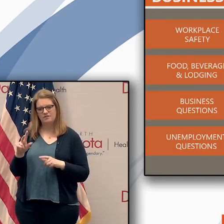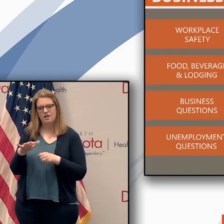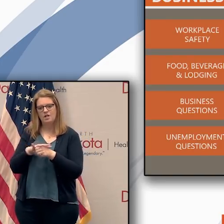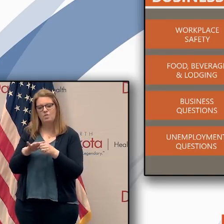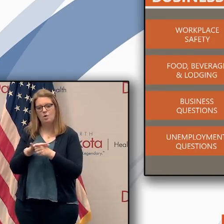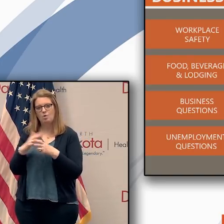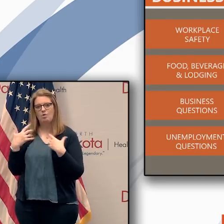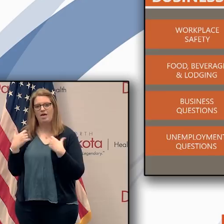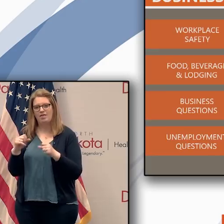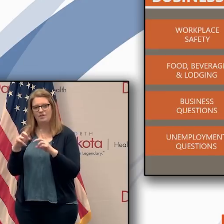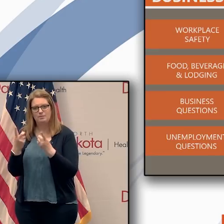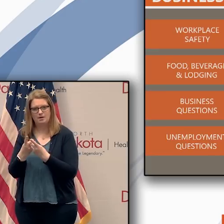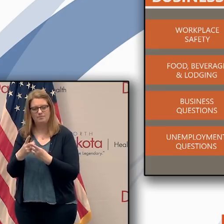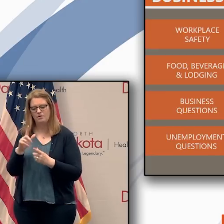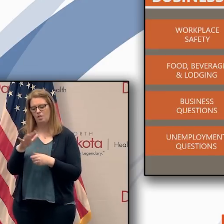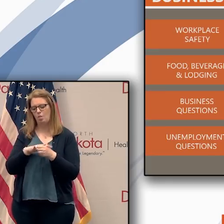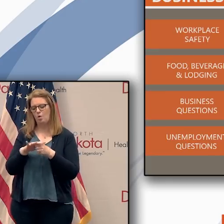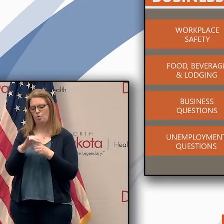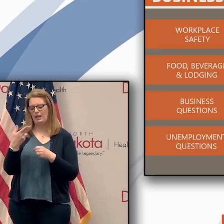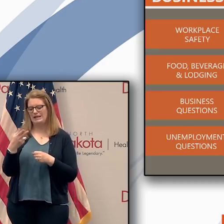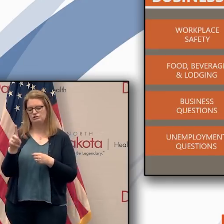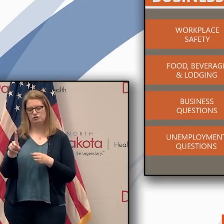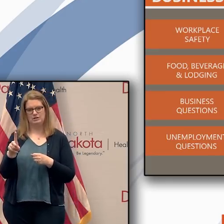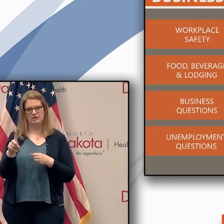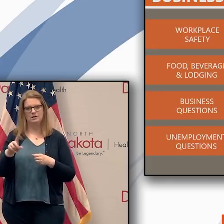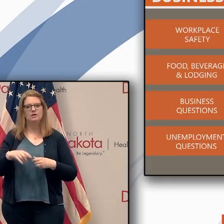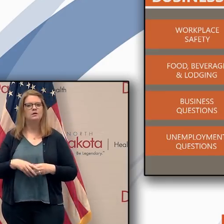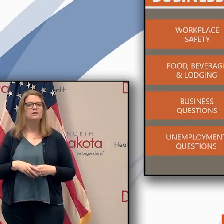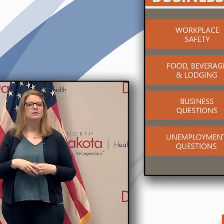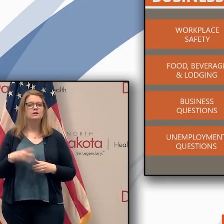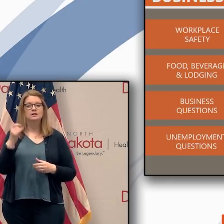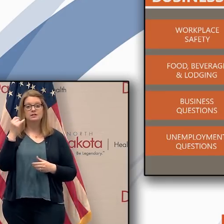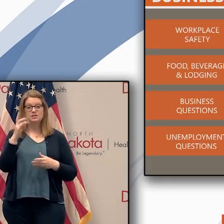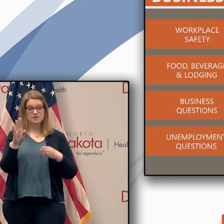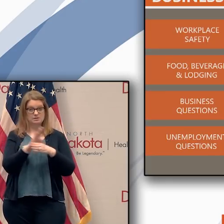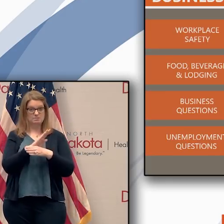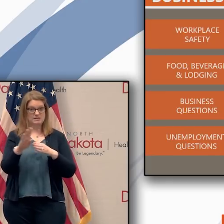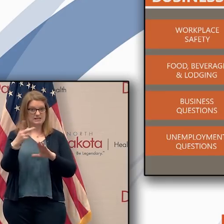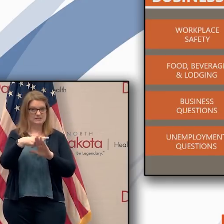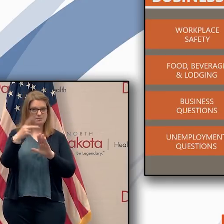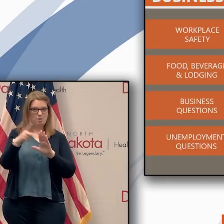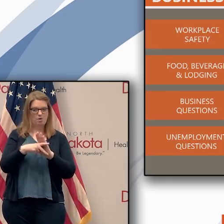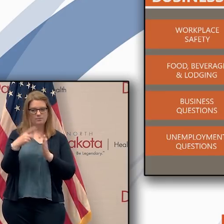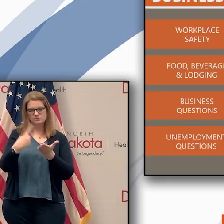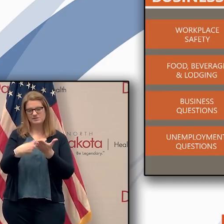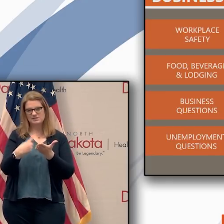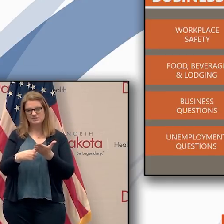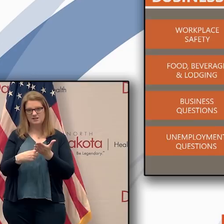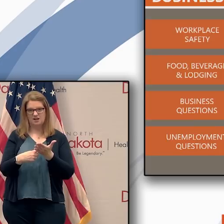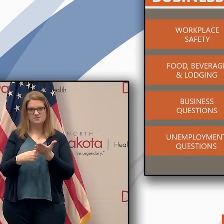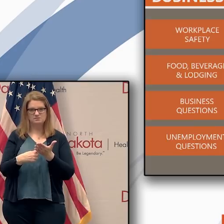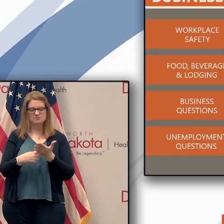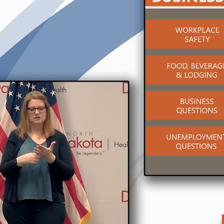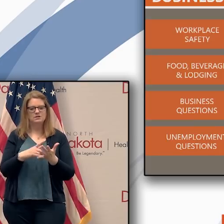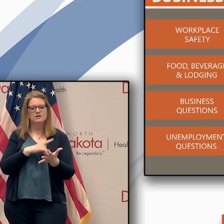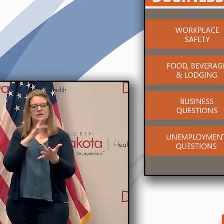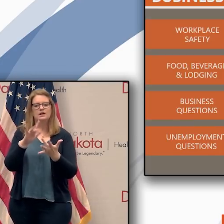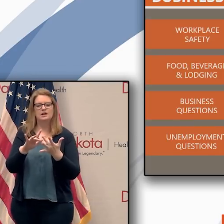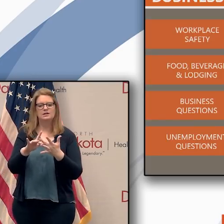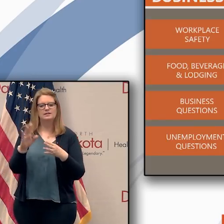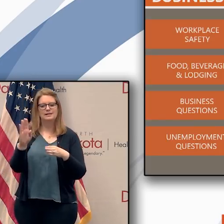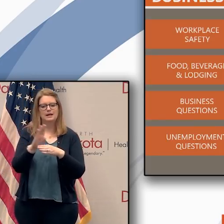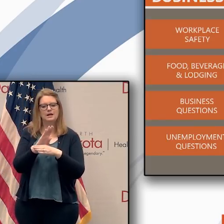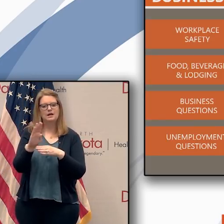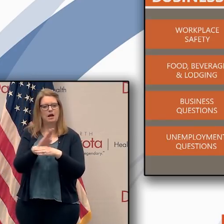northdakotahealth.gov/local health department, local HD, to help on that. If you have questions about all these business programs that we've talked about, you can contact the